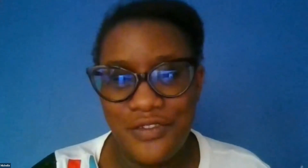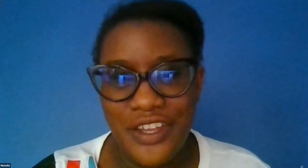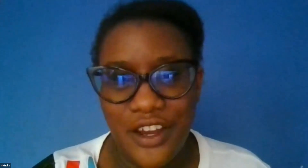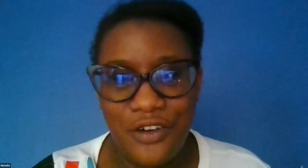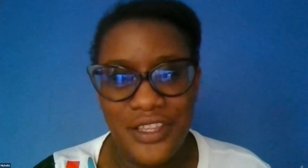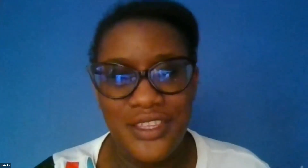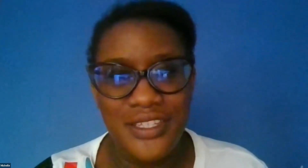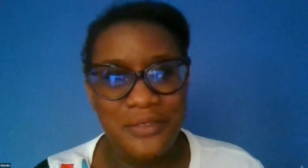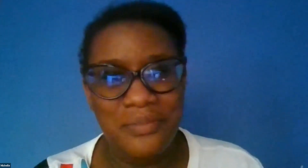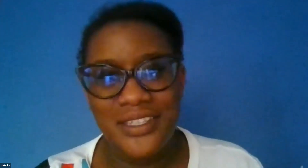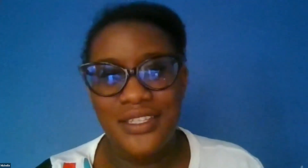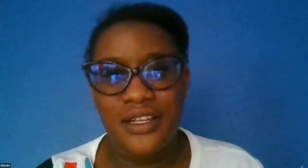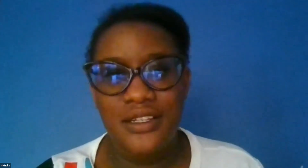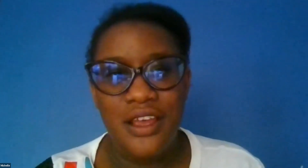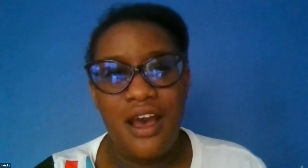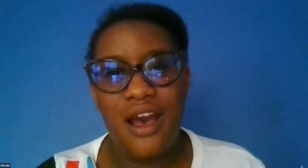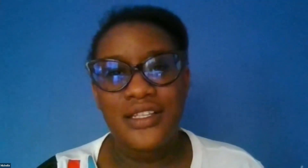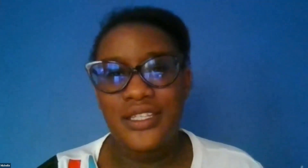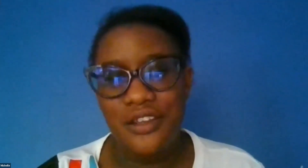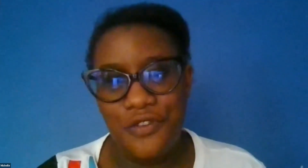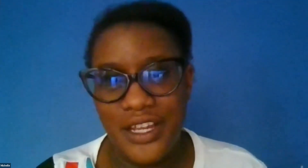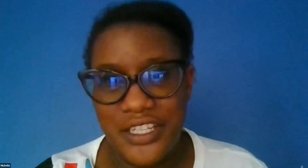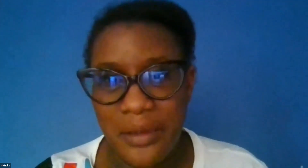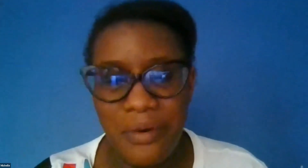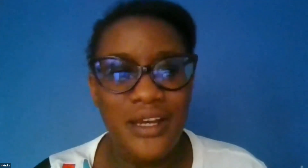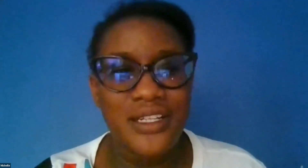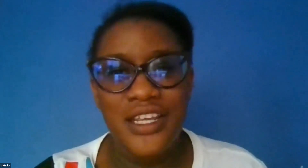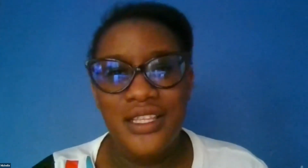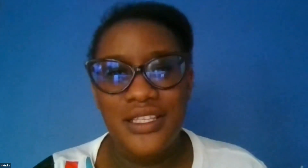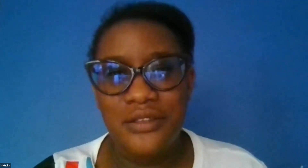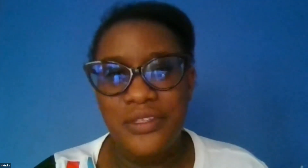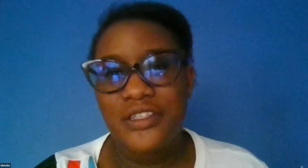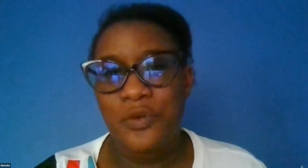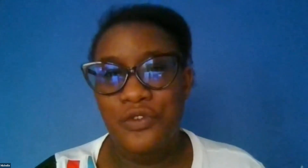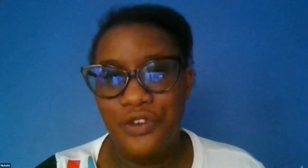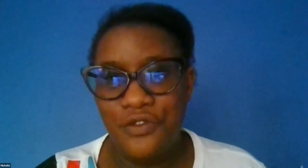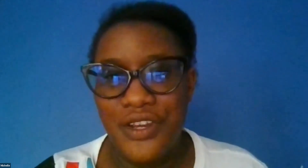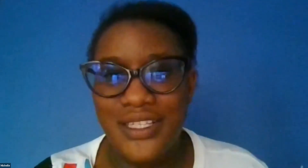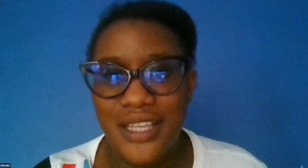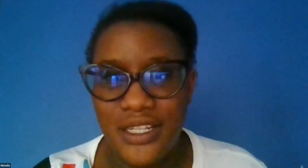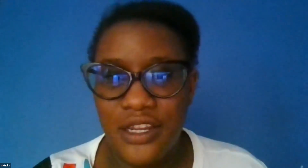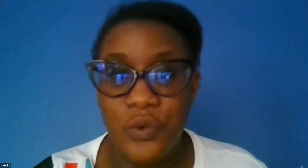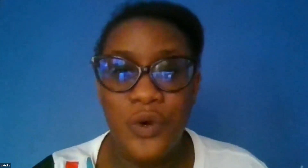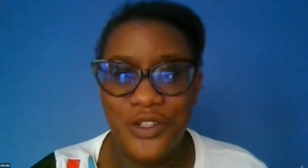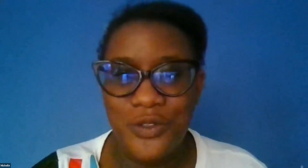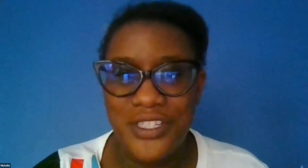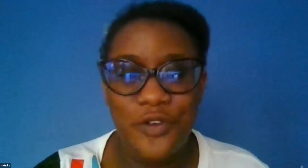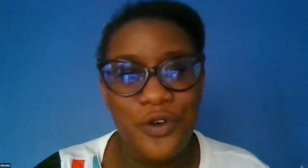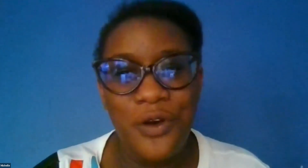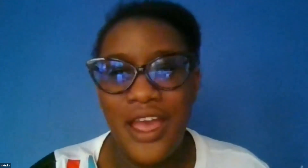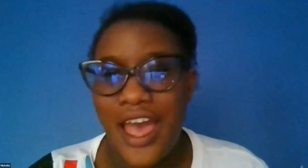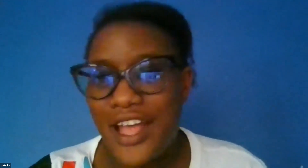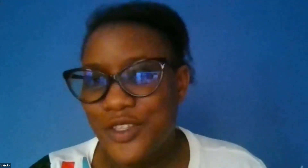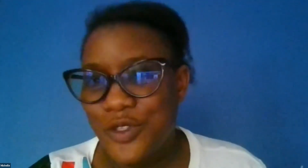all cumulatively agreed that this is the business that had significant impact. This is the business that we're very, very excited and we want to